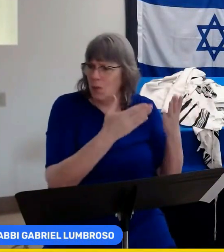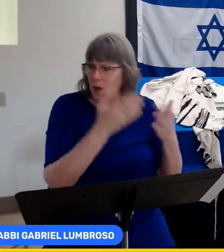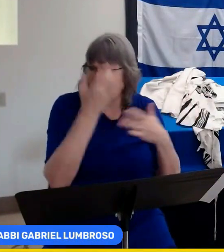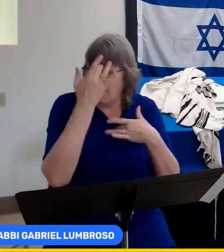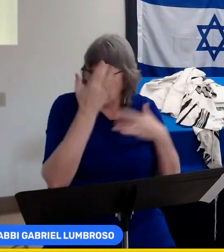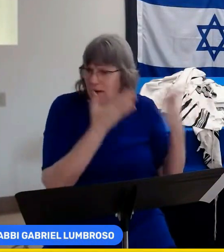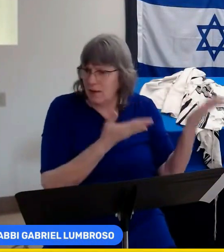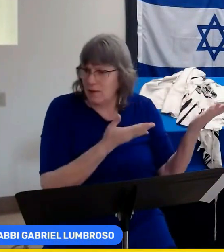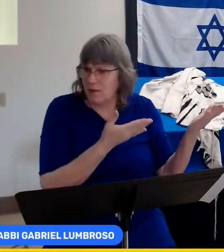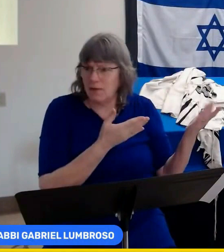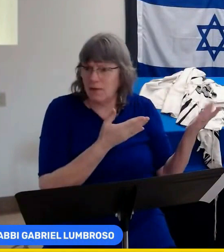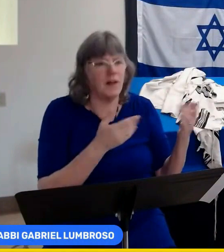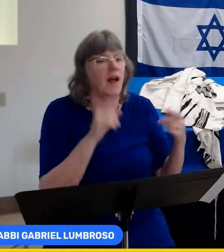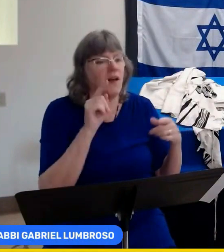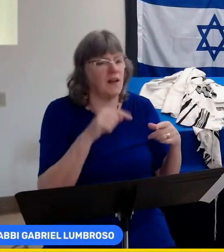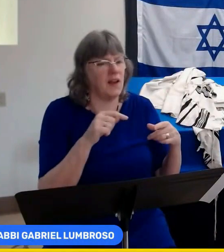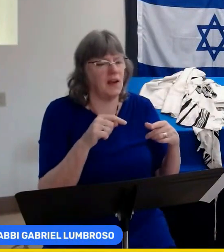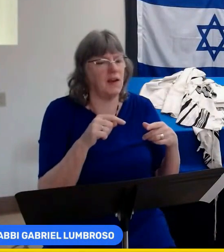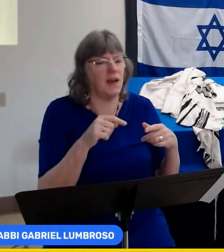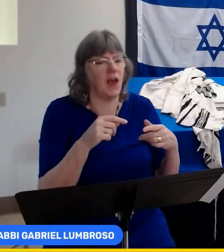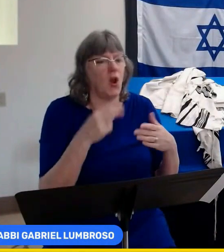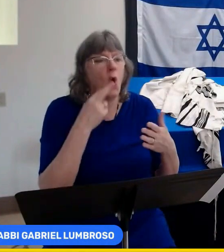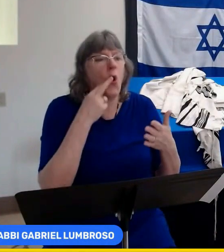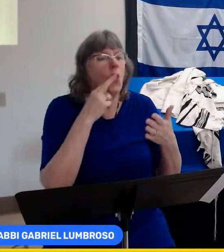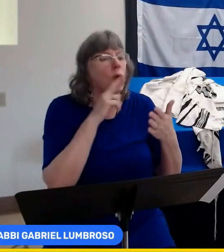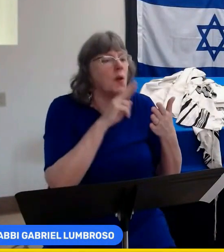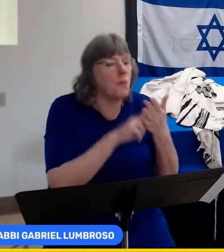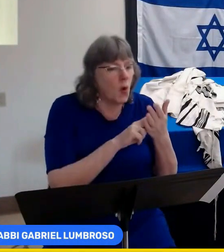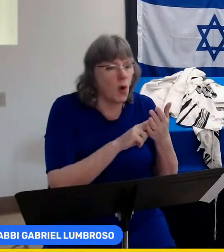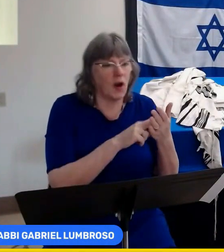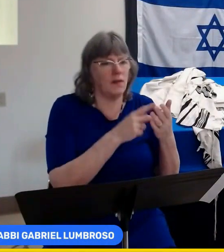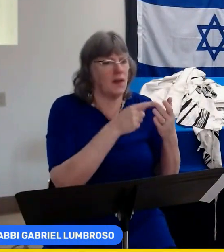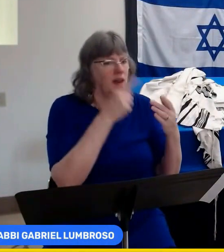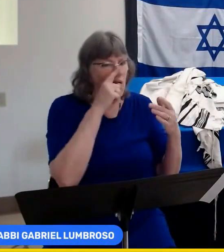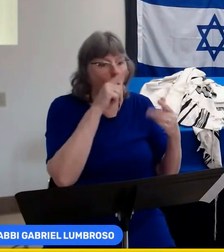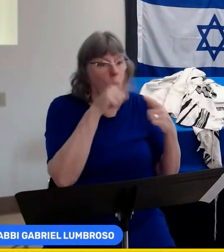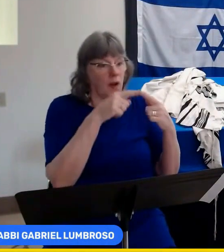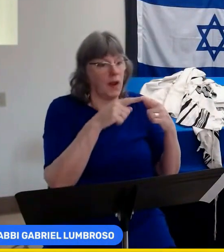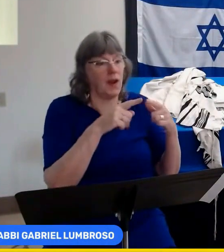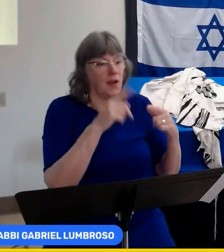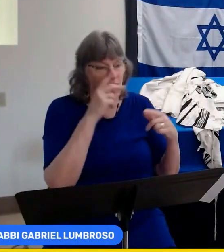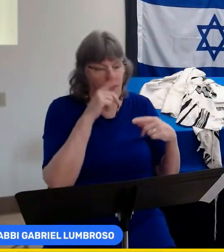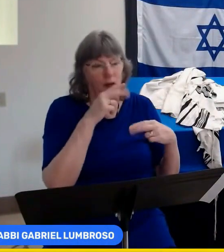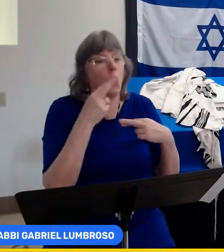Then I had to get police reports from every country I had been in since the age of 16.